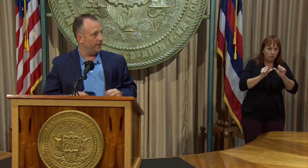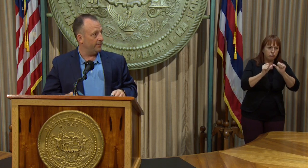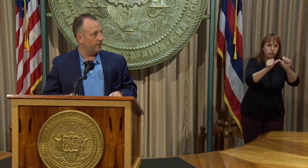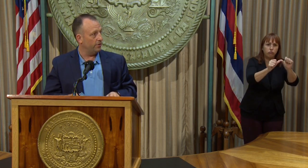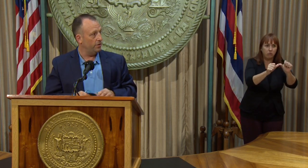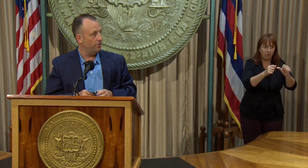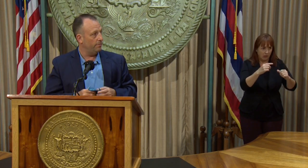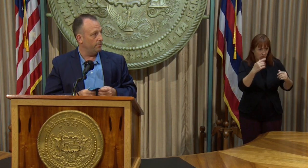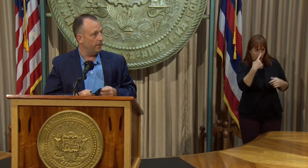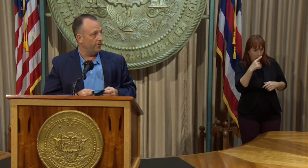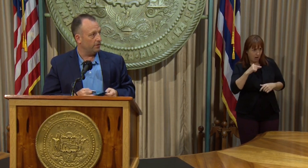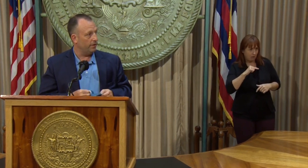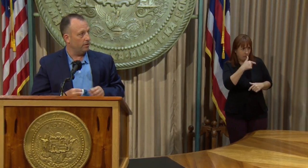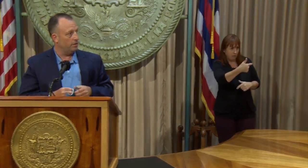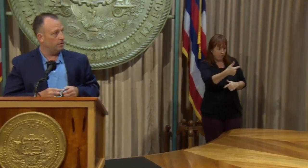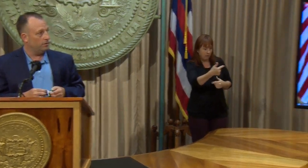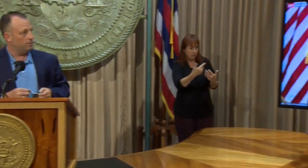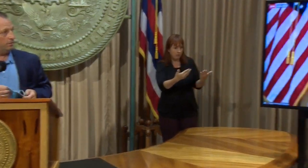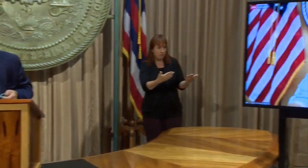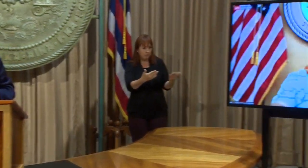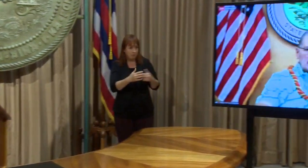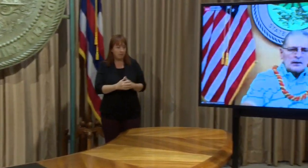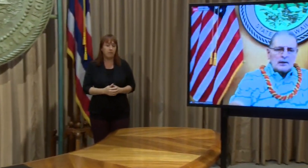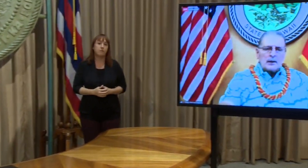Is it fair for me to give that over to you, Mayor Victorino?